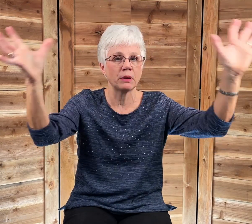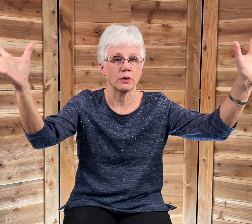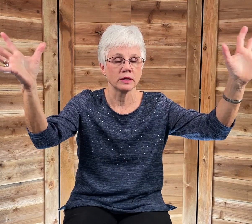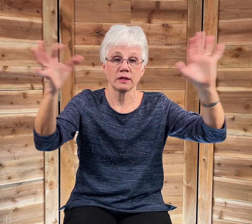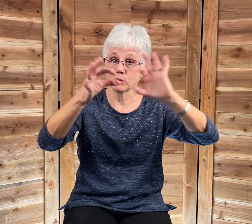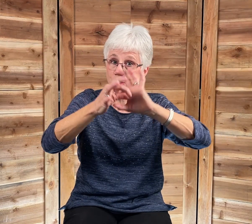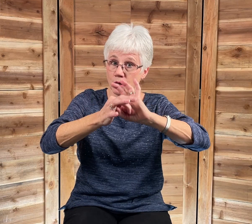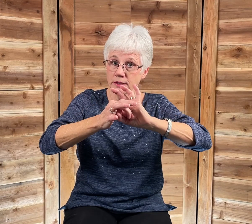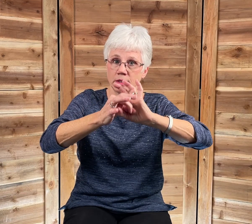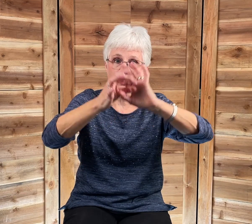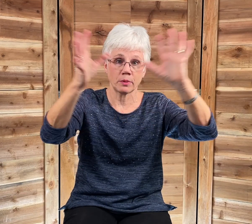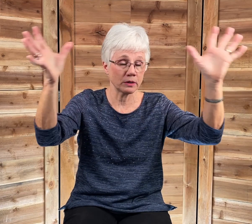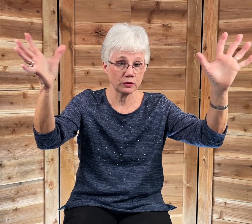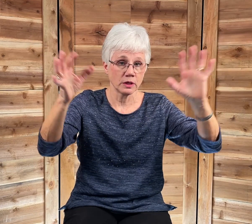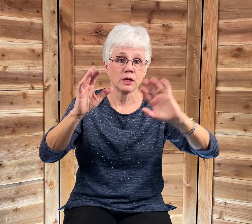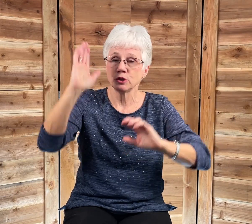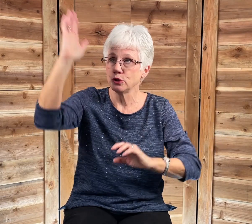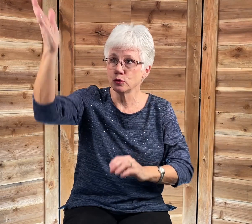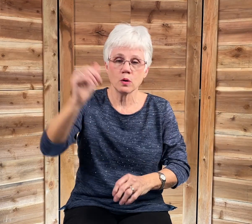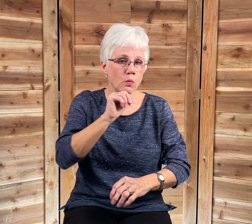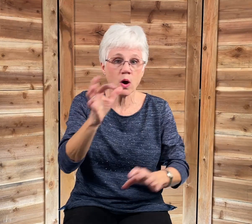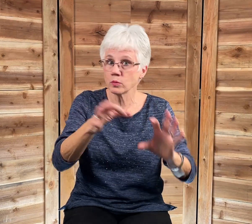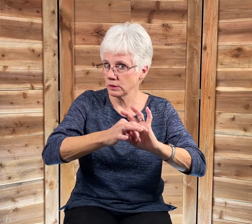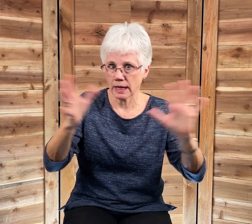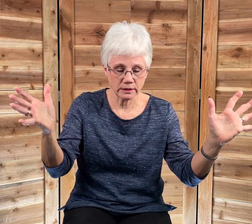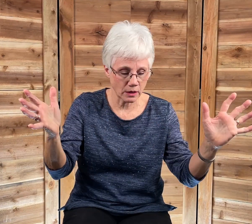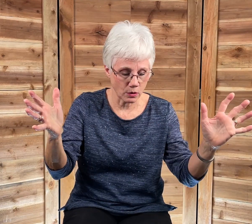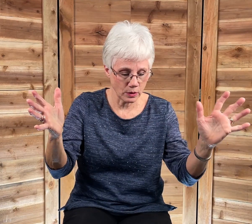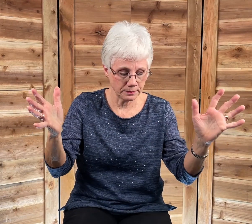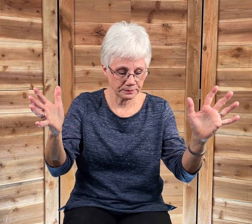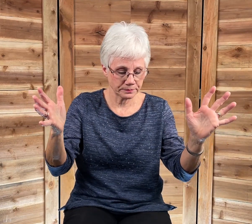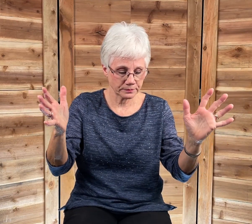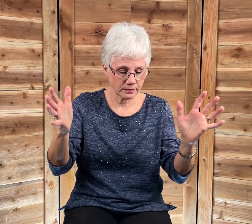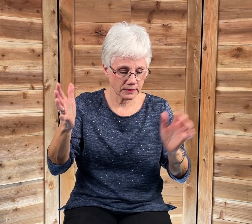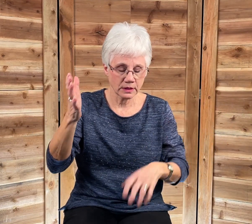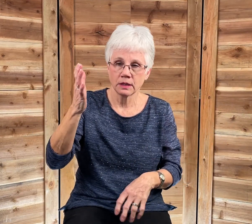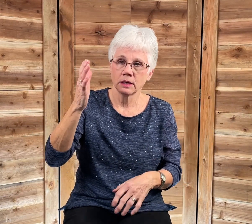pull them apart. They were joined, now they're apart. So you won't let go.